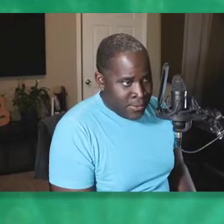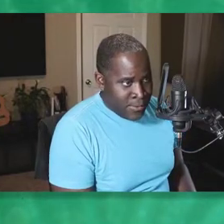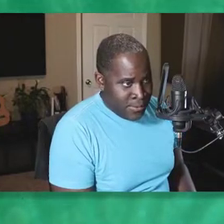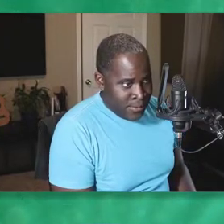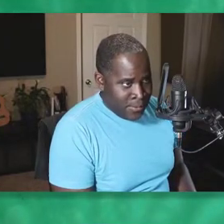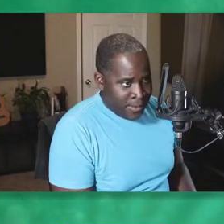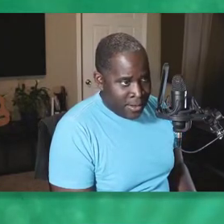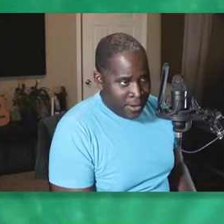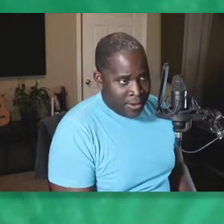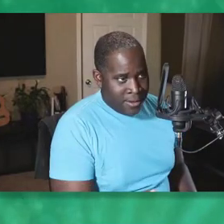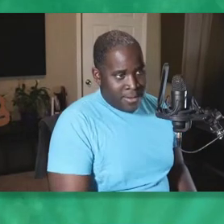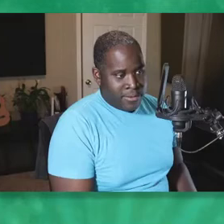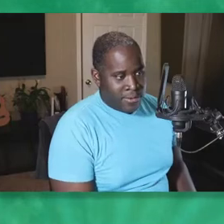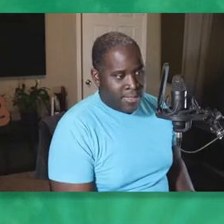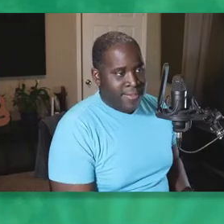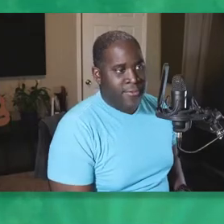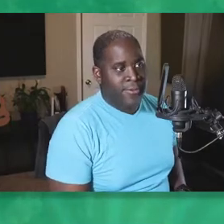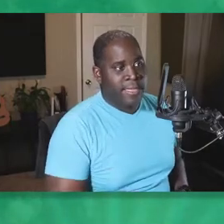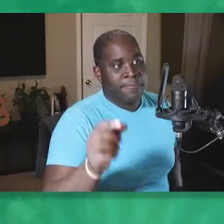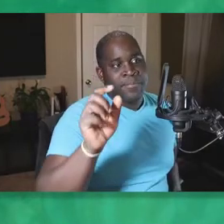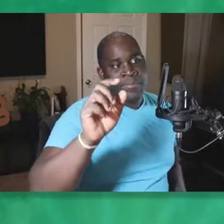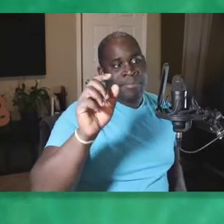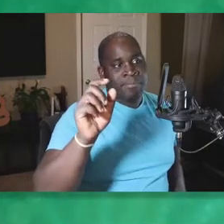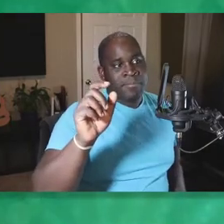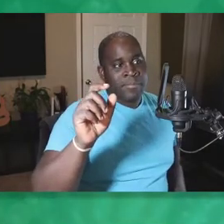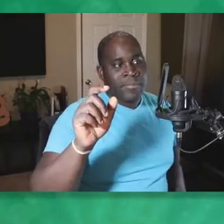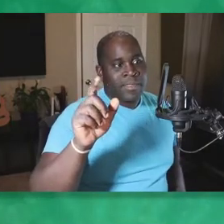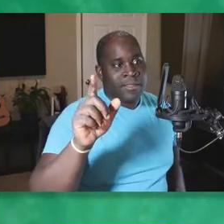You. Oh, that's interesting.